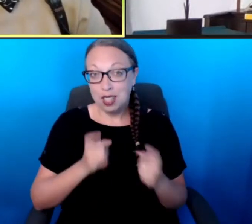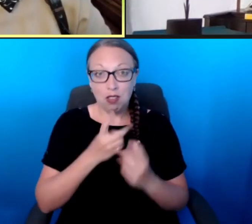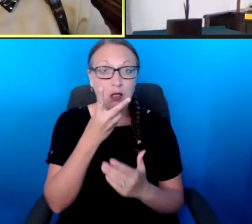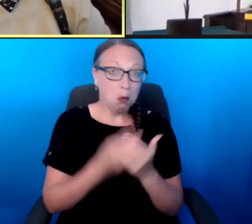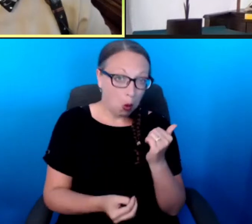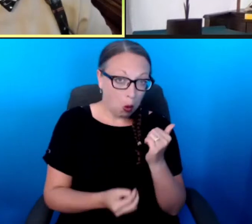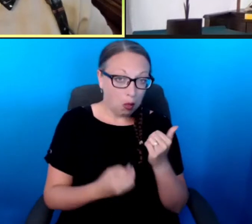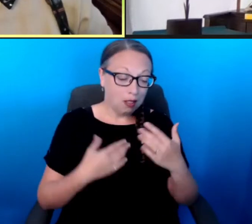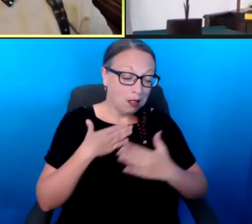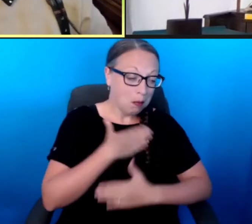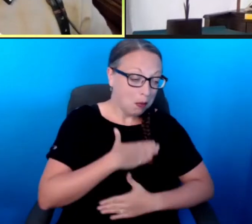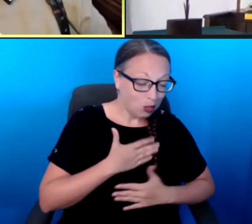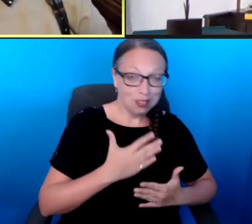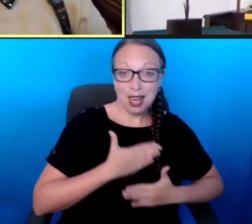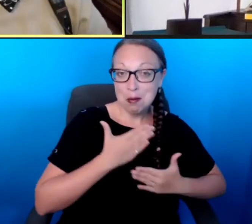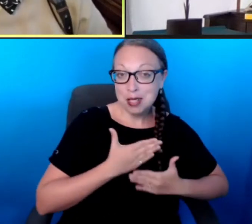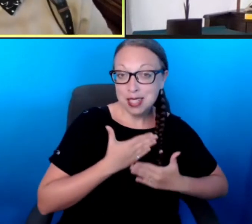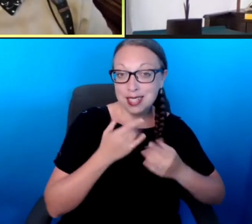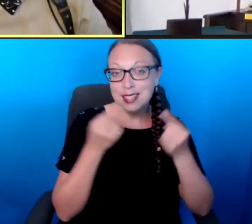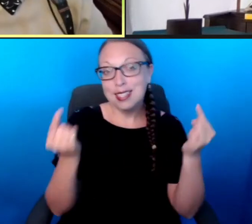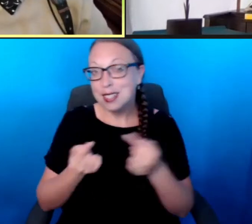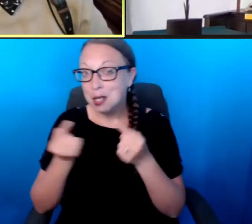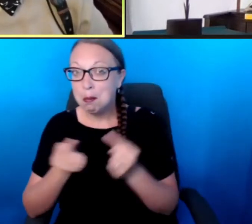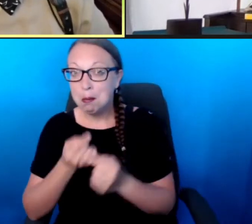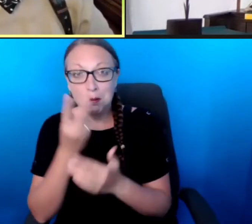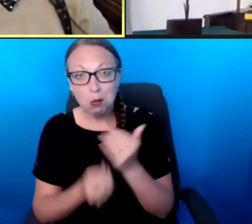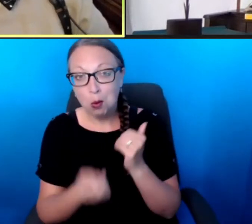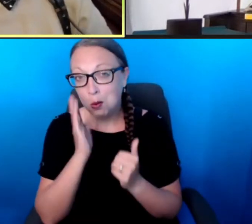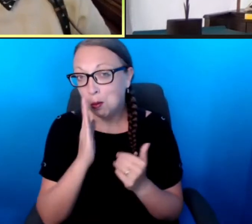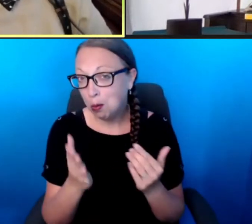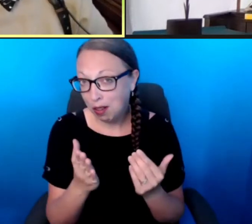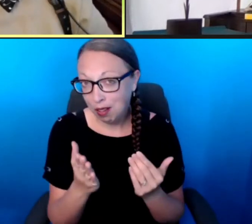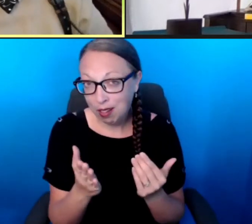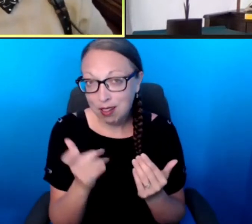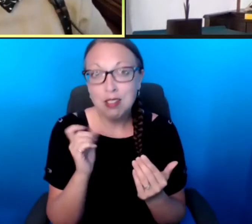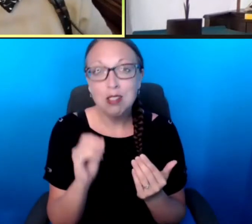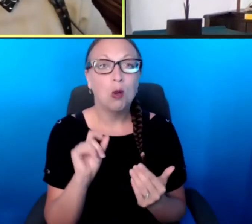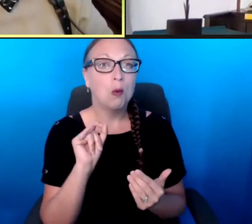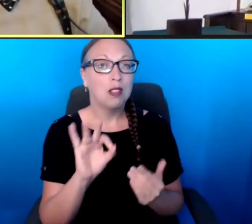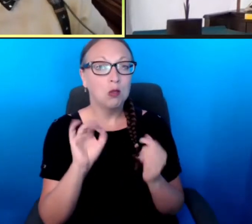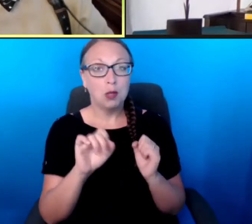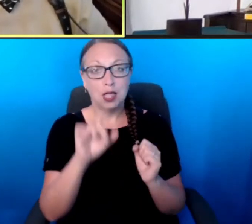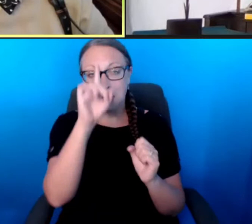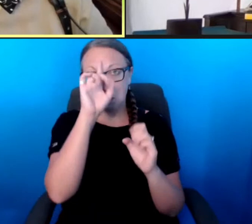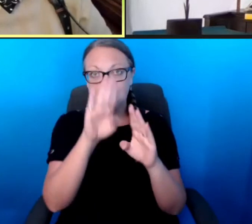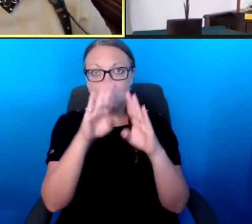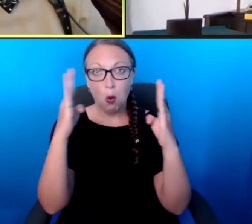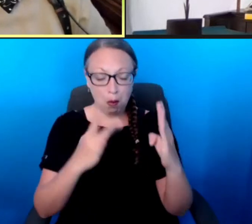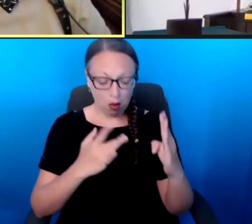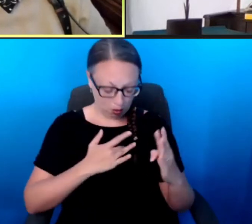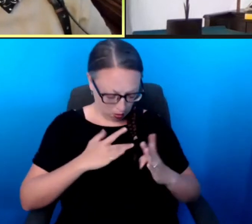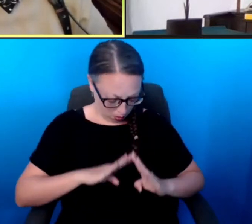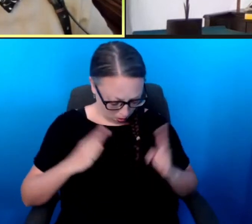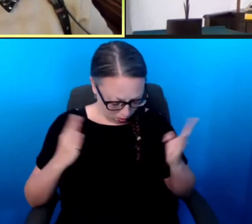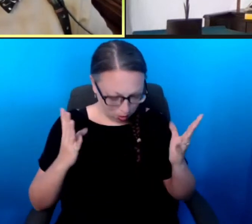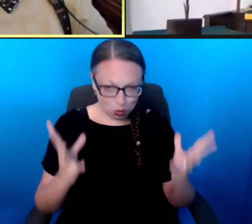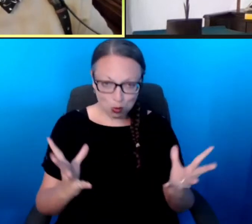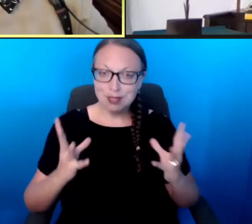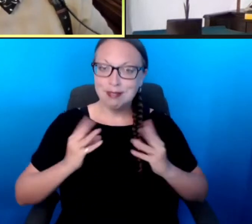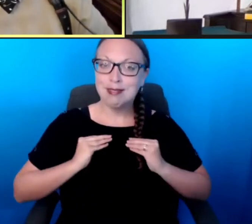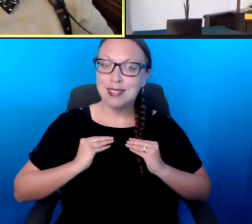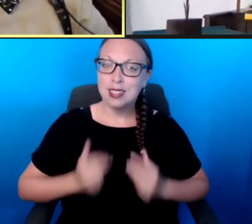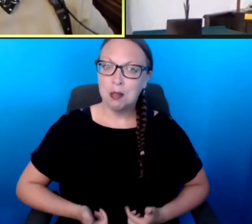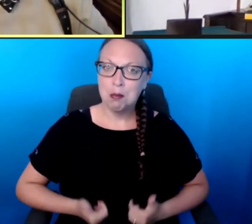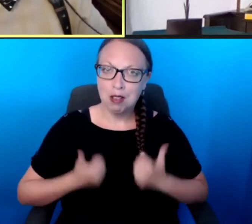throughout our days. And if we can live with an openness to all of that and an acceptance of life, if we